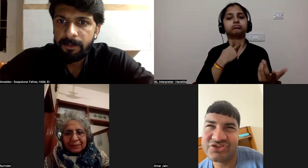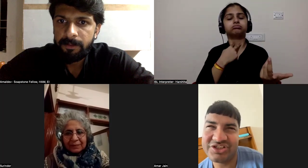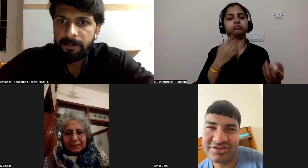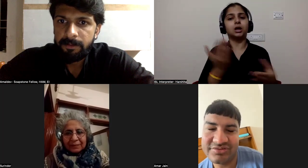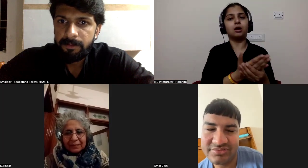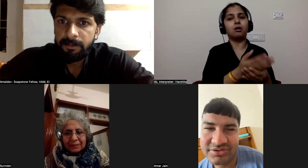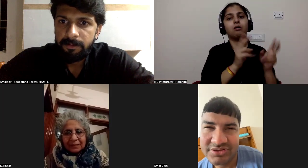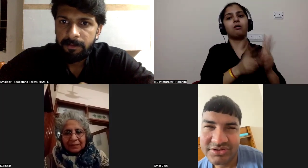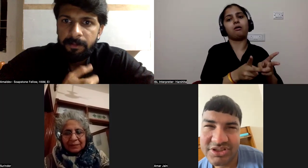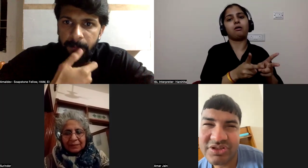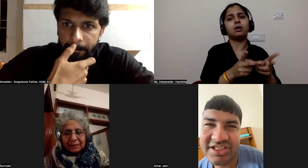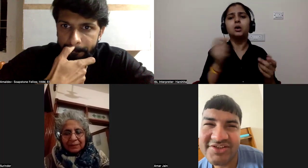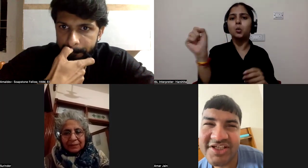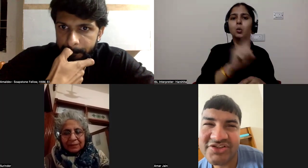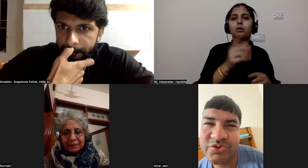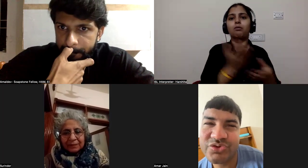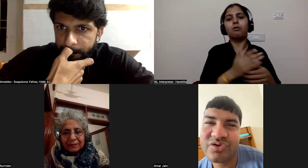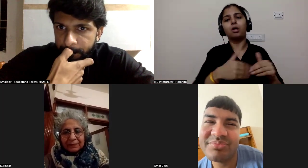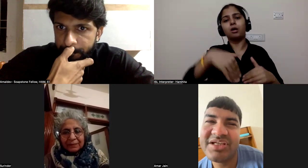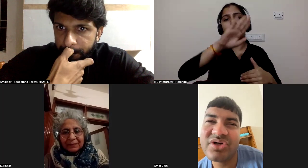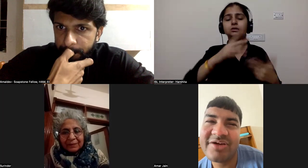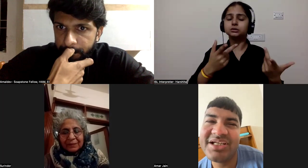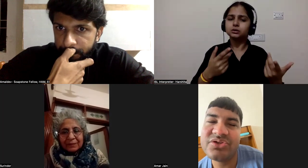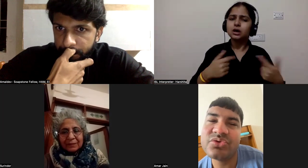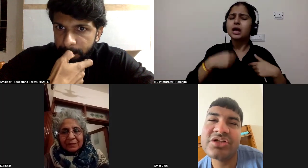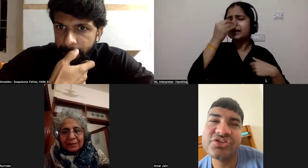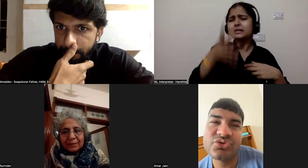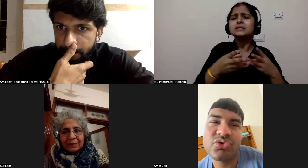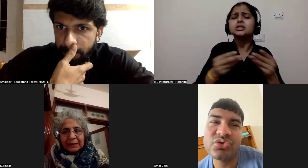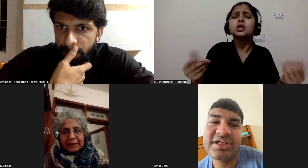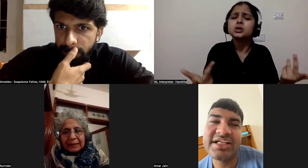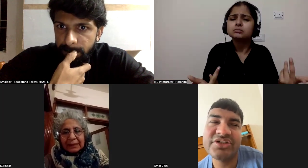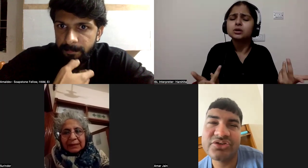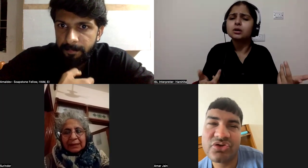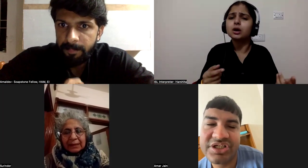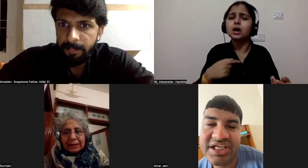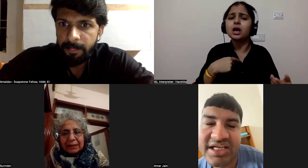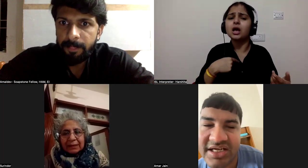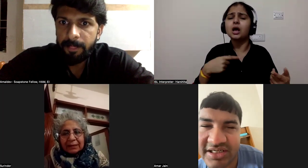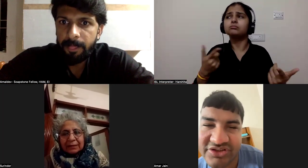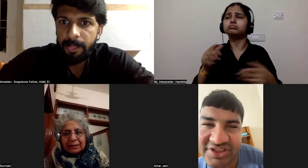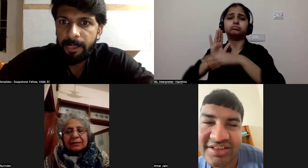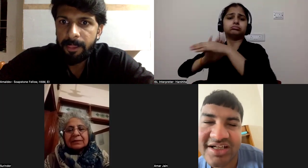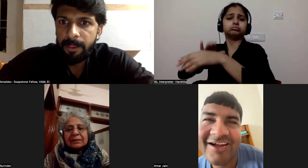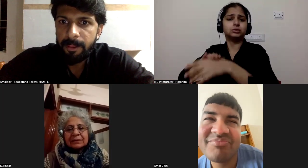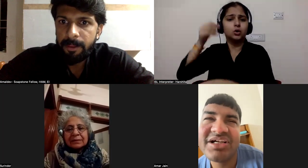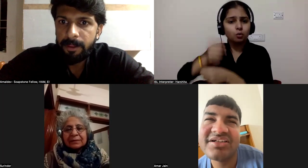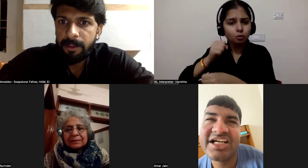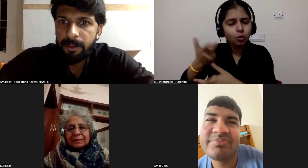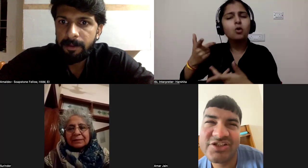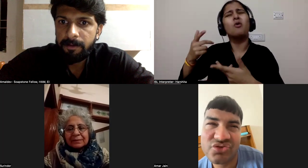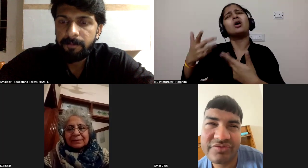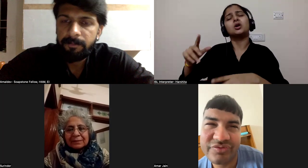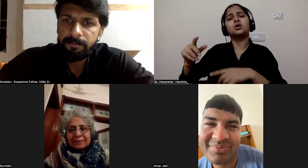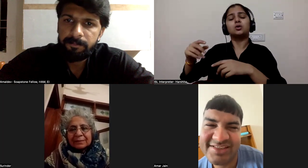very frustrated. Now, the easiest solution for me would have been to just go to the relevant authority and say that I have been